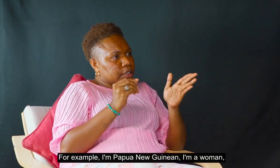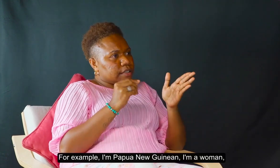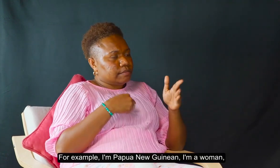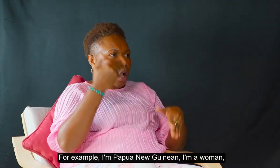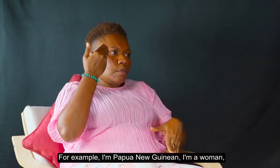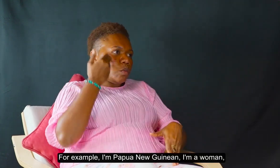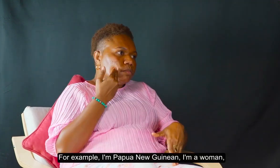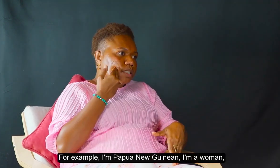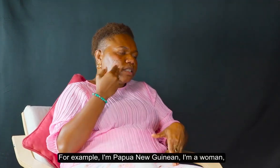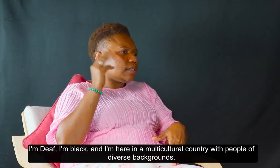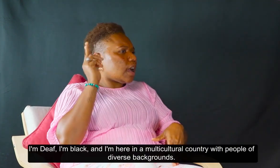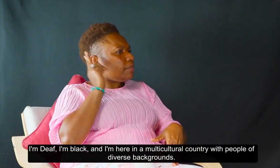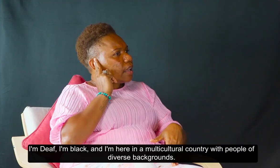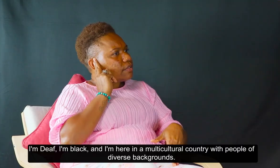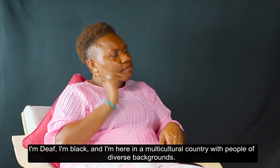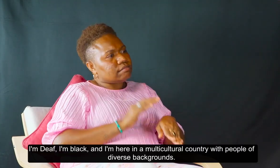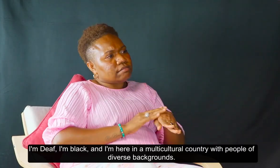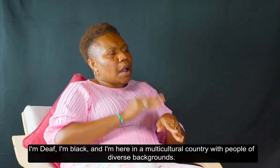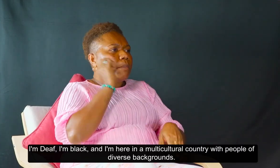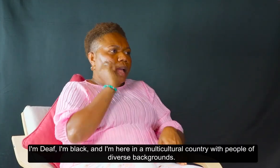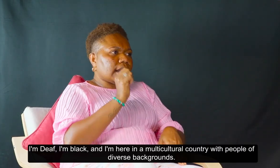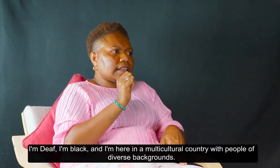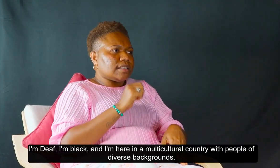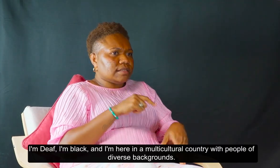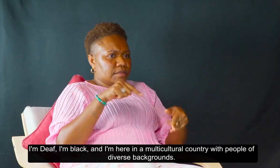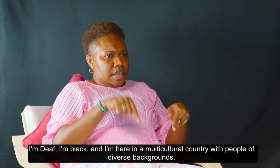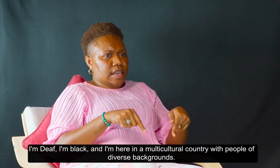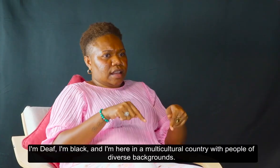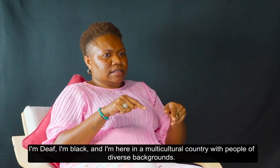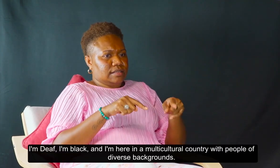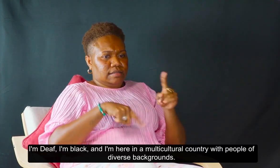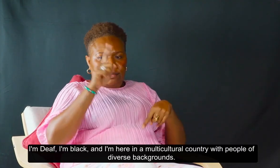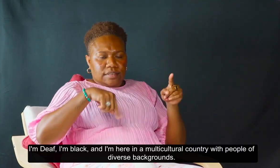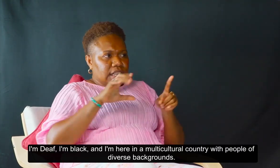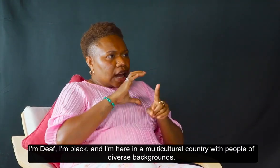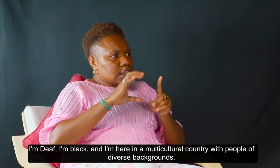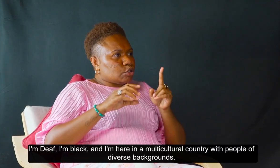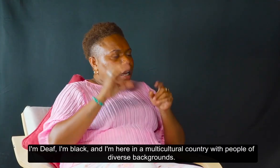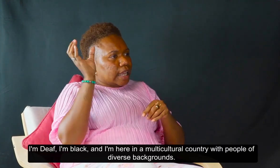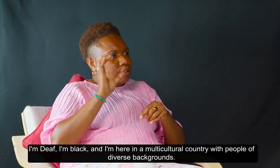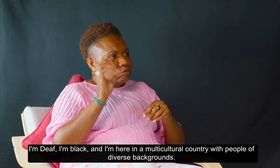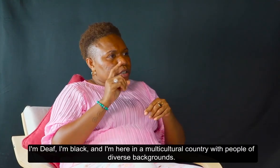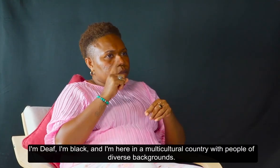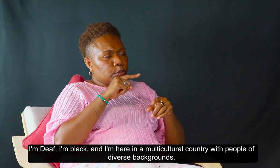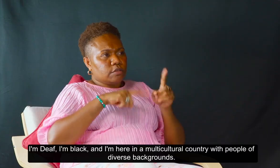Guinean, I'm a woman, I'm deaf, I'm black, and I'm here in a multicultural country with people of